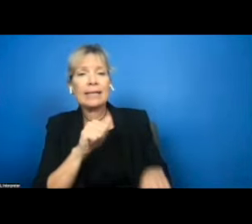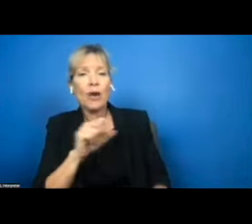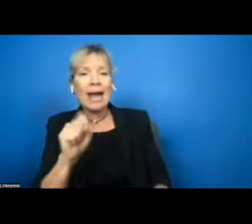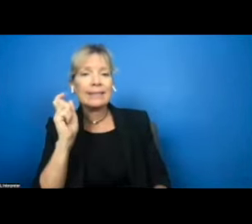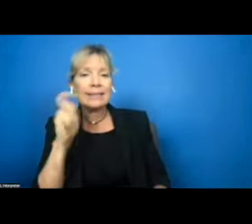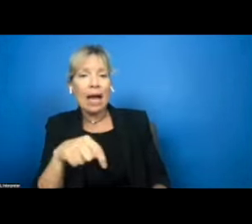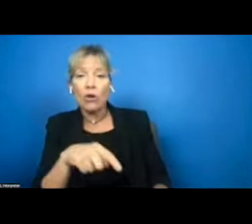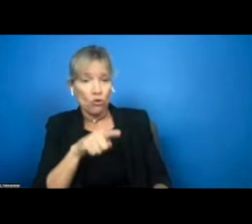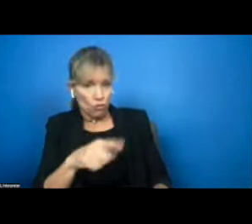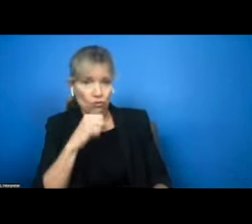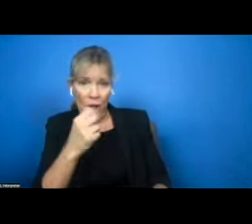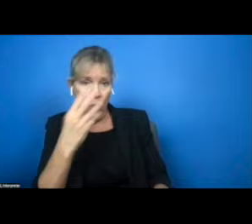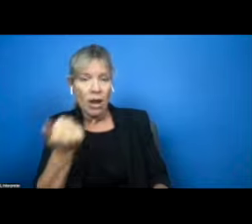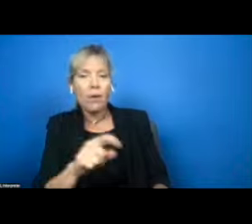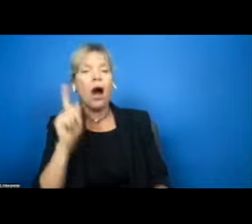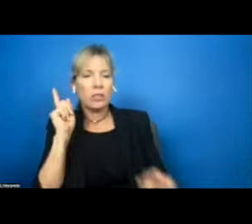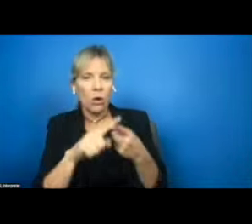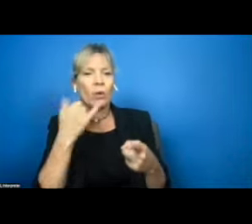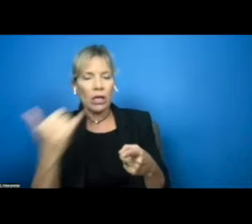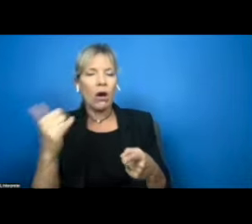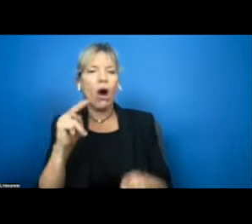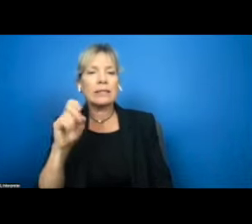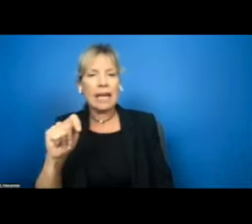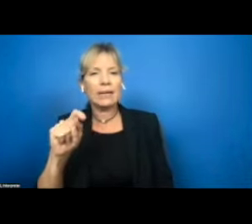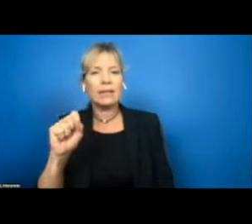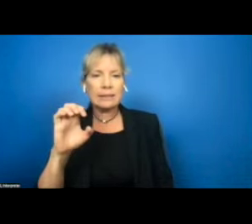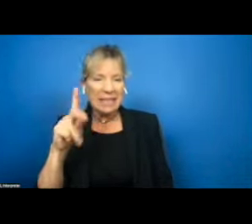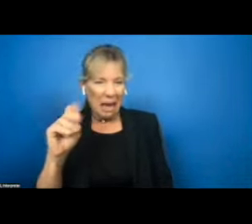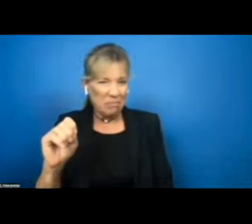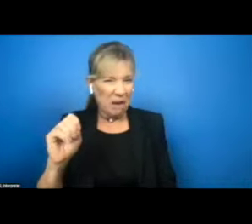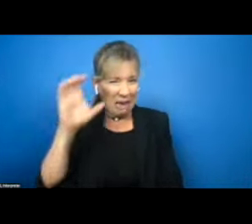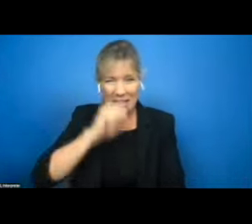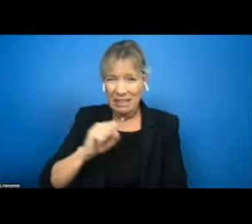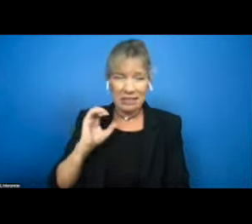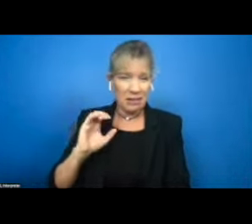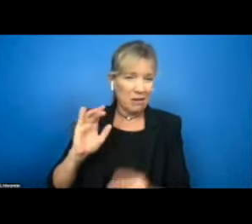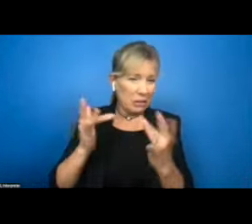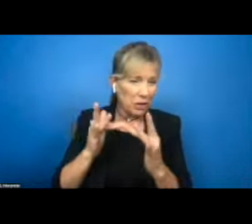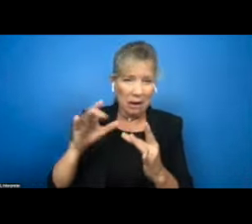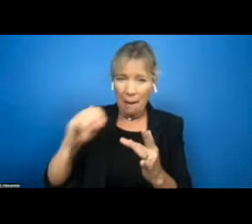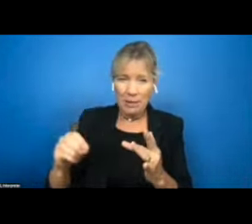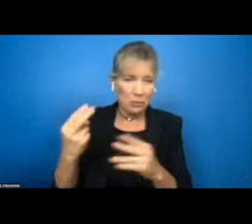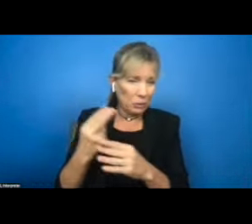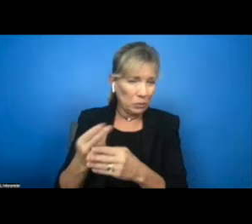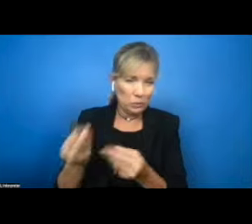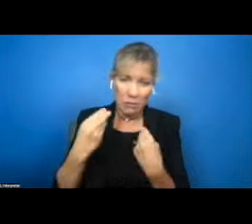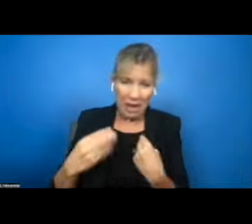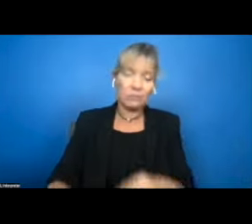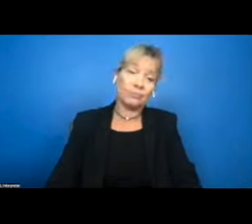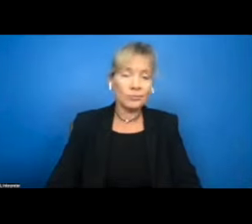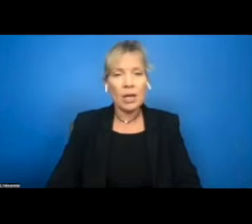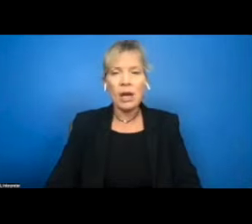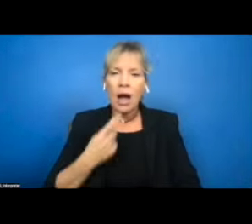going anywhere until we call Netscape, which I guess was our internet provider or something. And then I